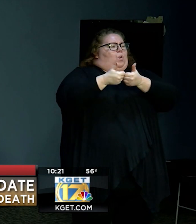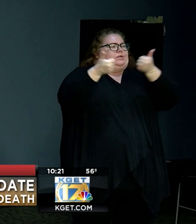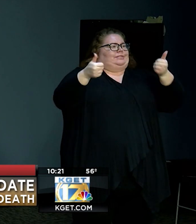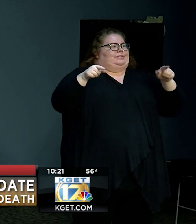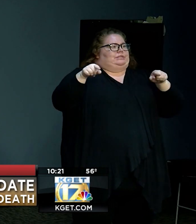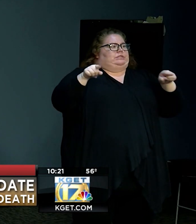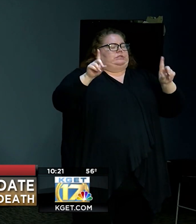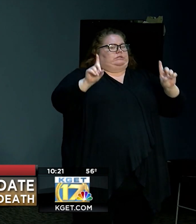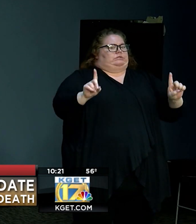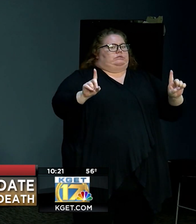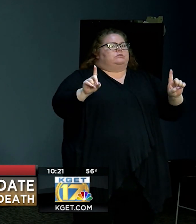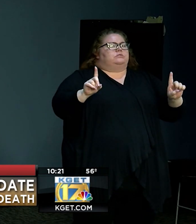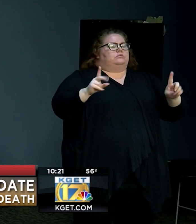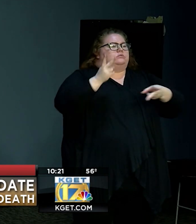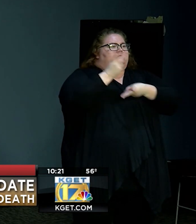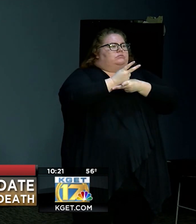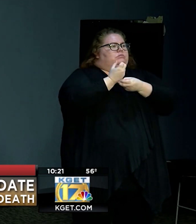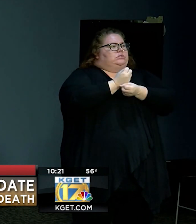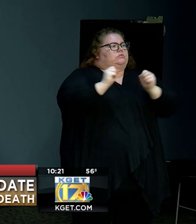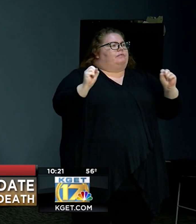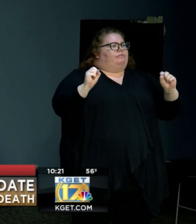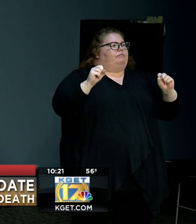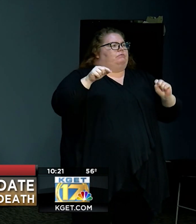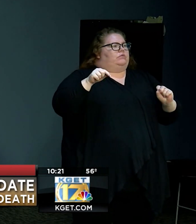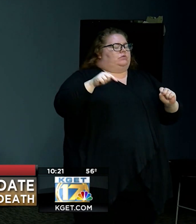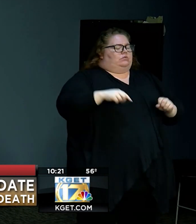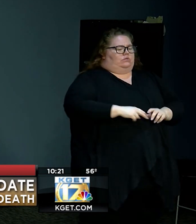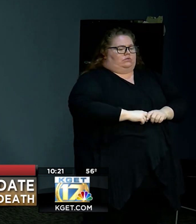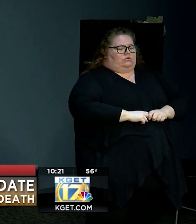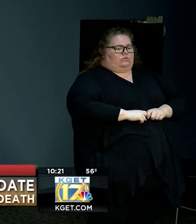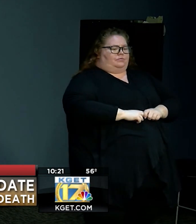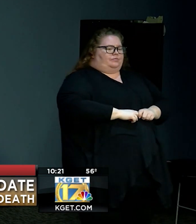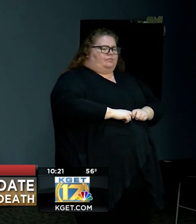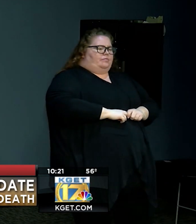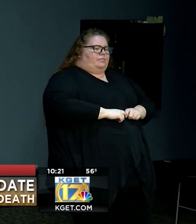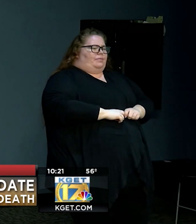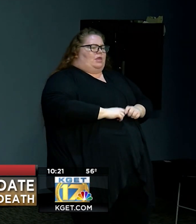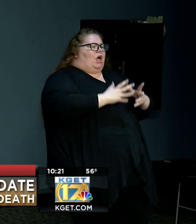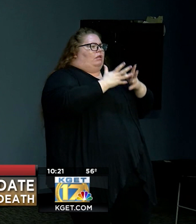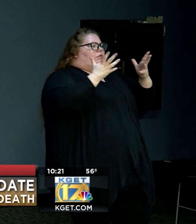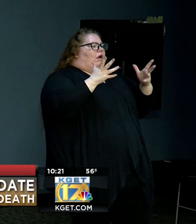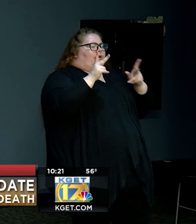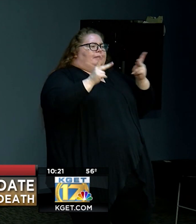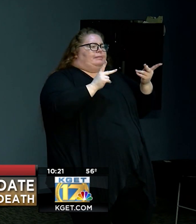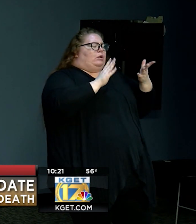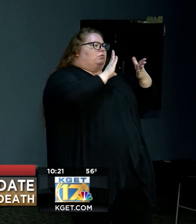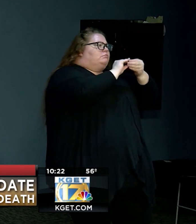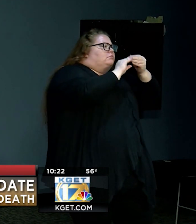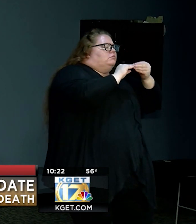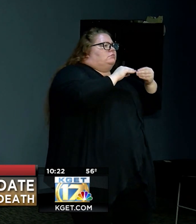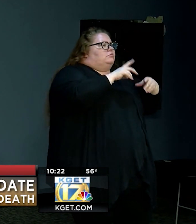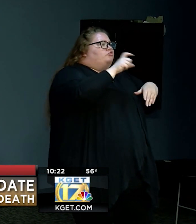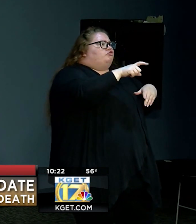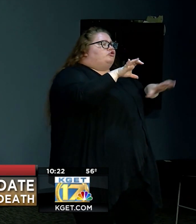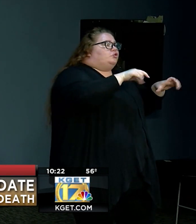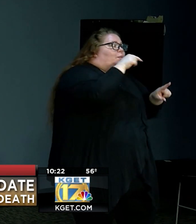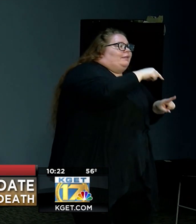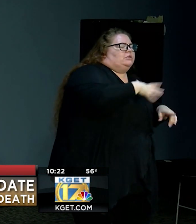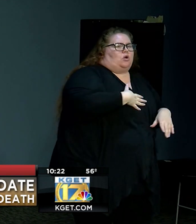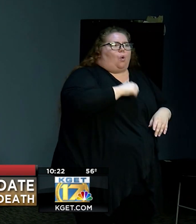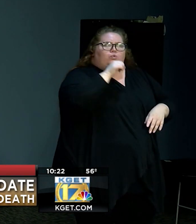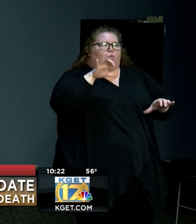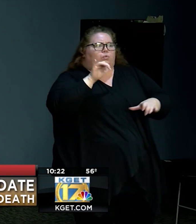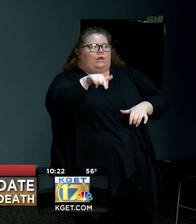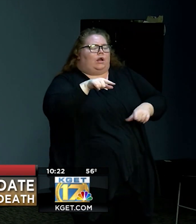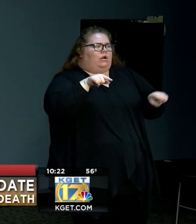people safe. There's a lot of do this and don't do that that's out there, but please